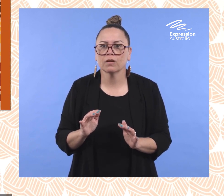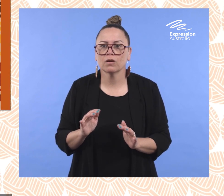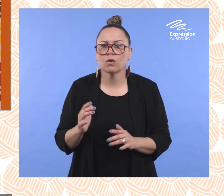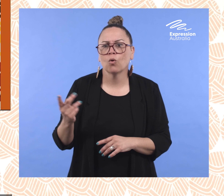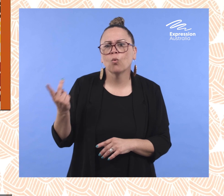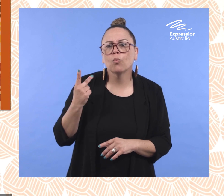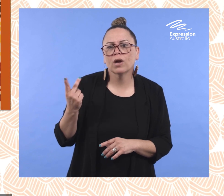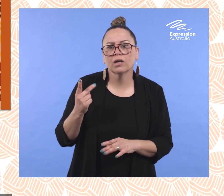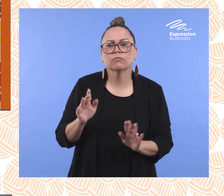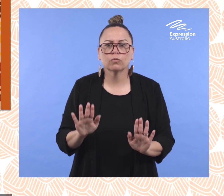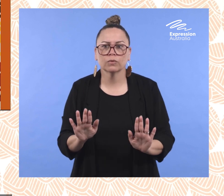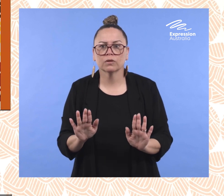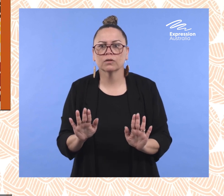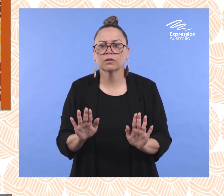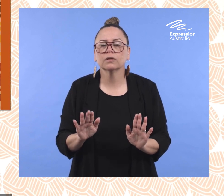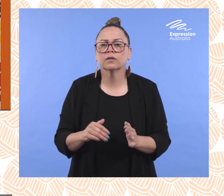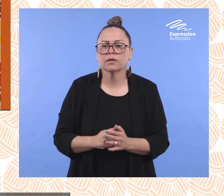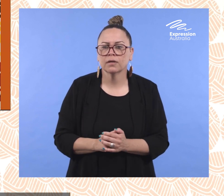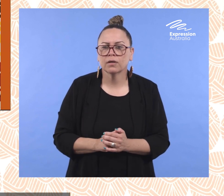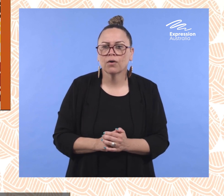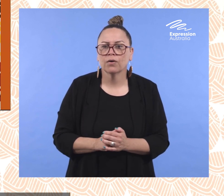We've so